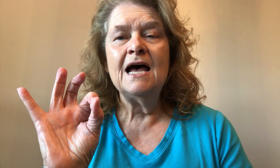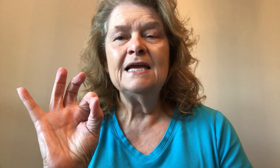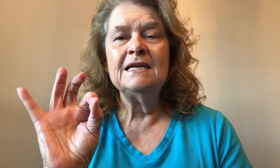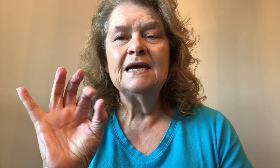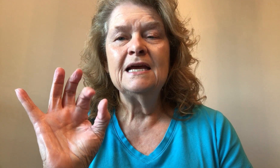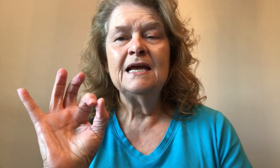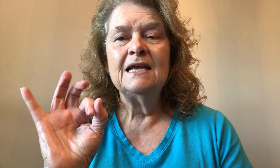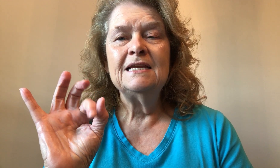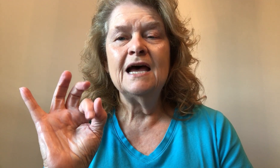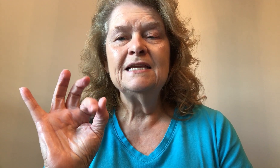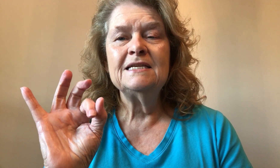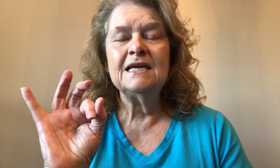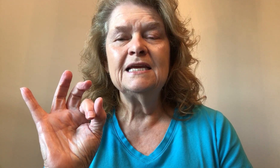9, 19,